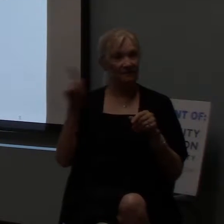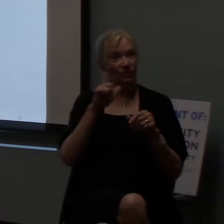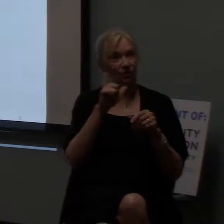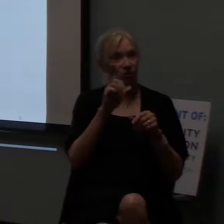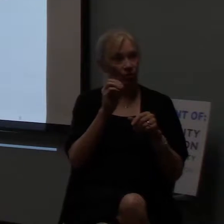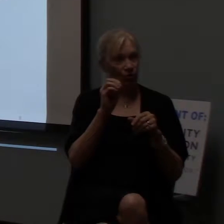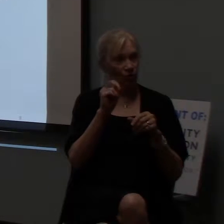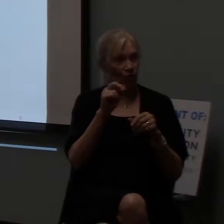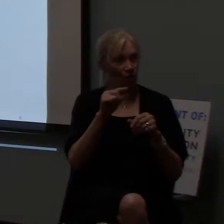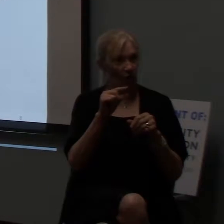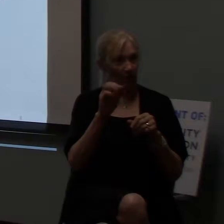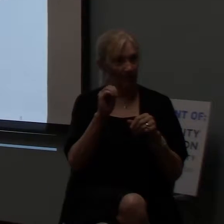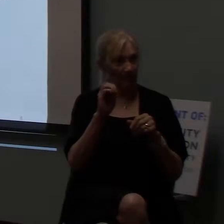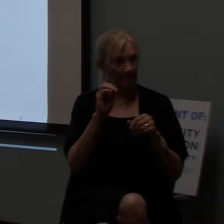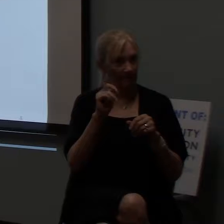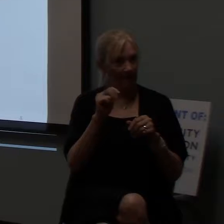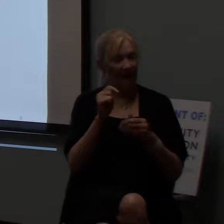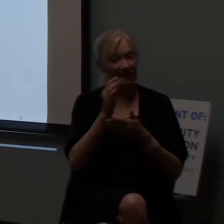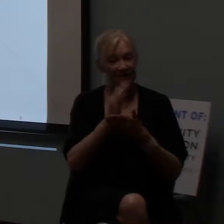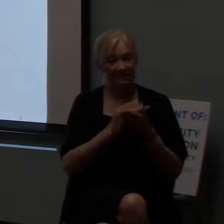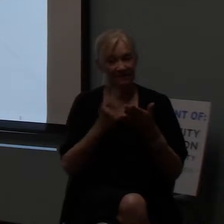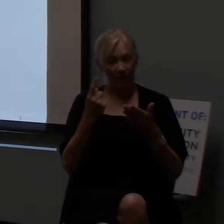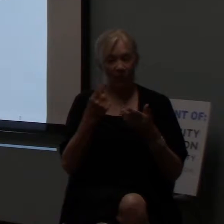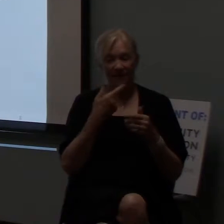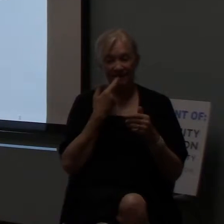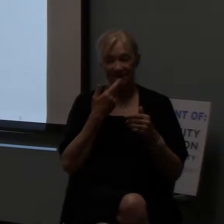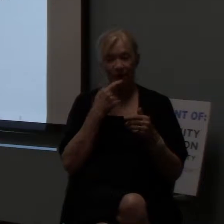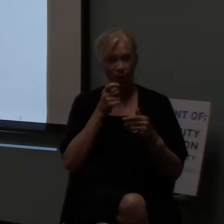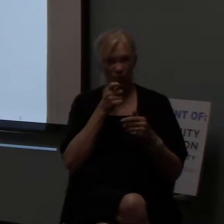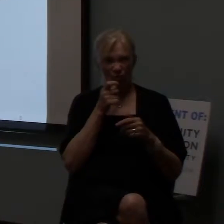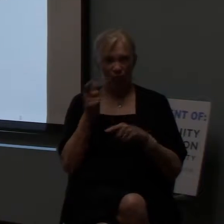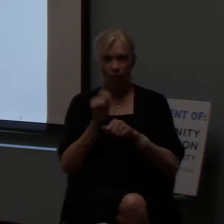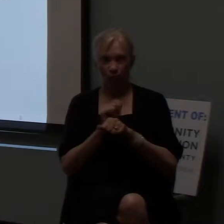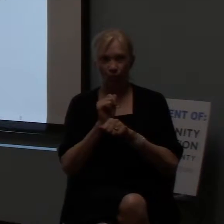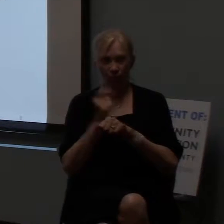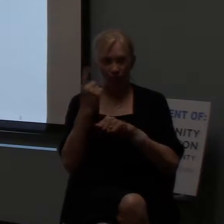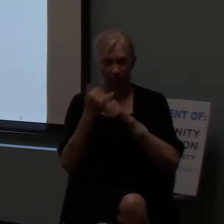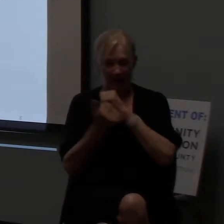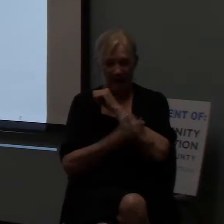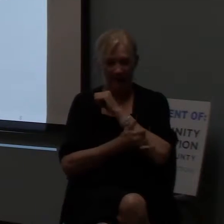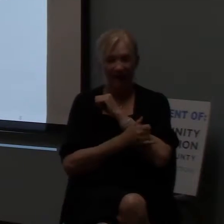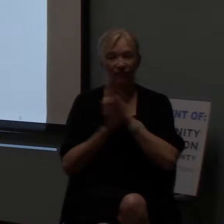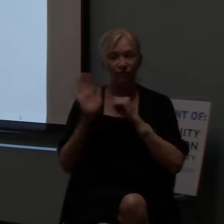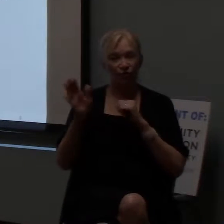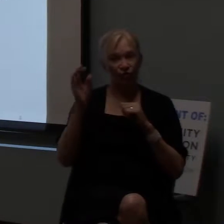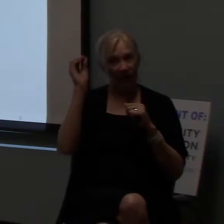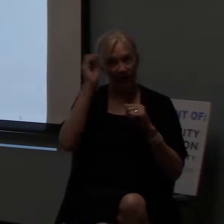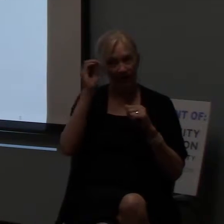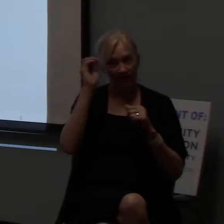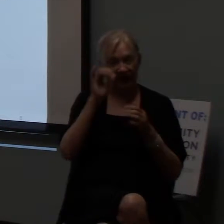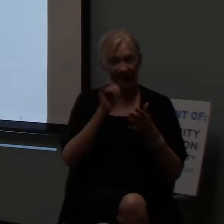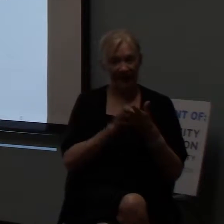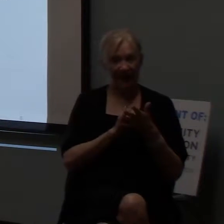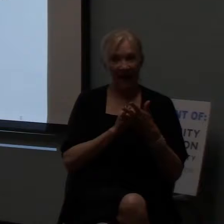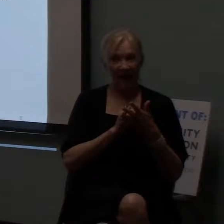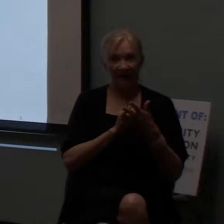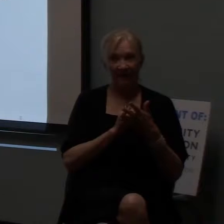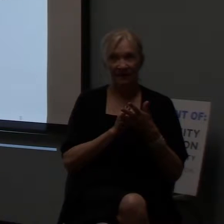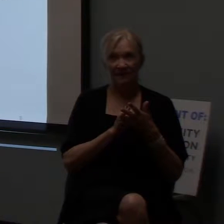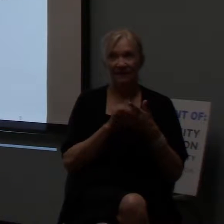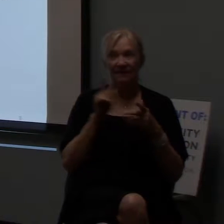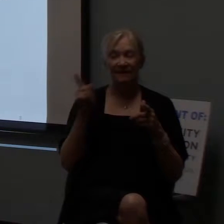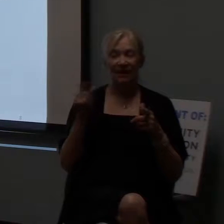of was a question from somebody who is a county employee. And they were of the opinion that the county employees now